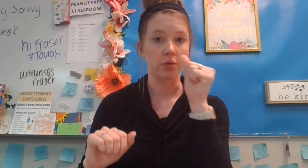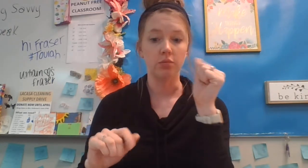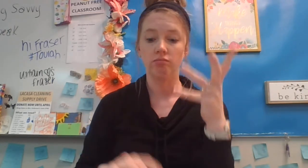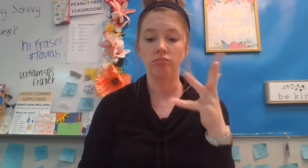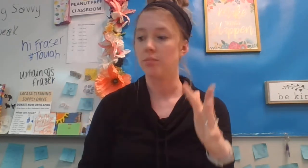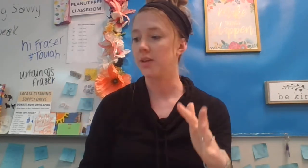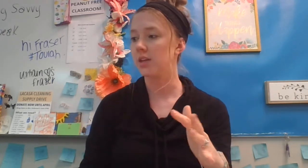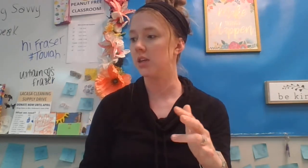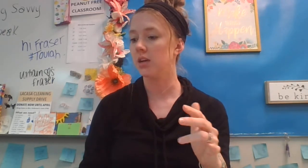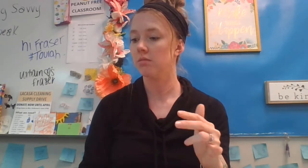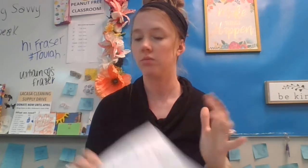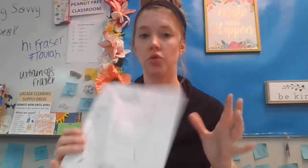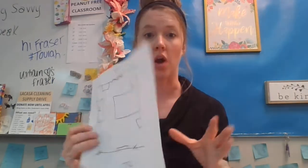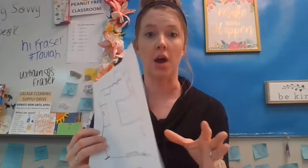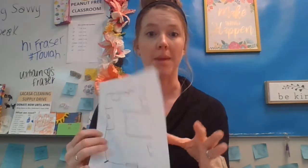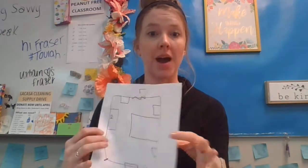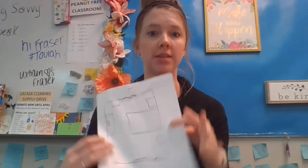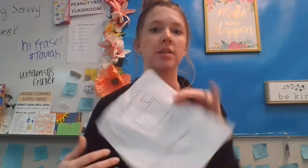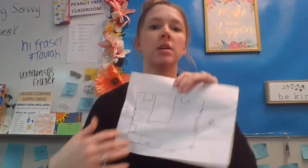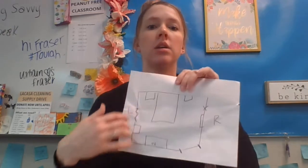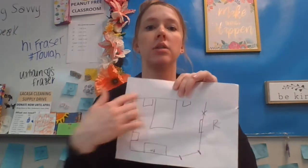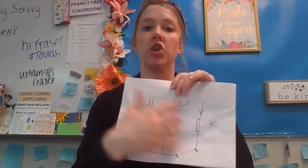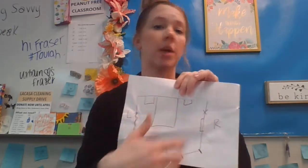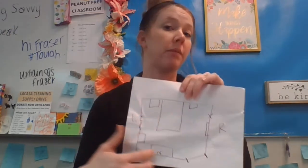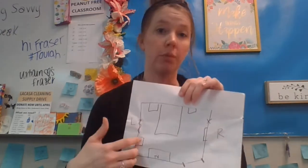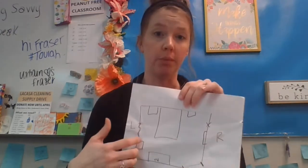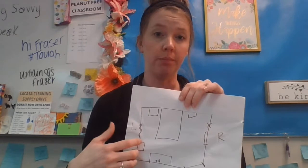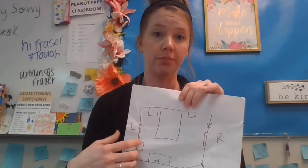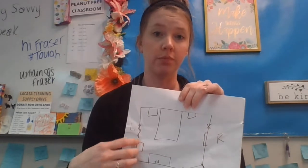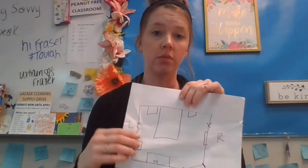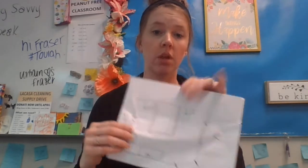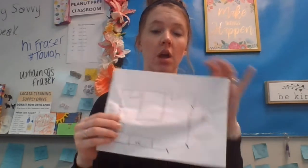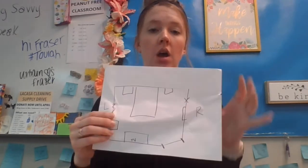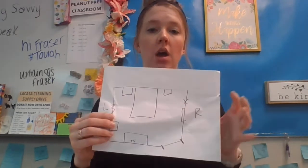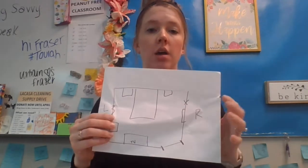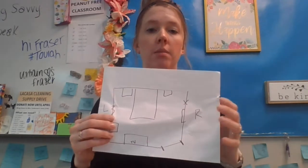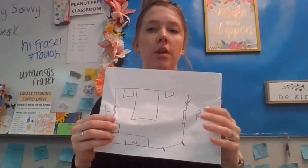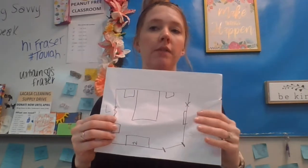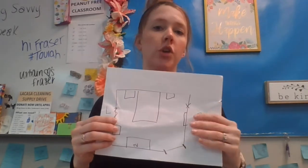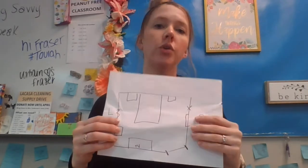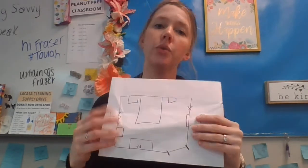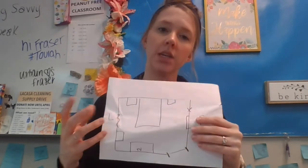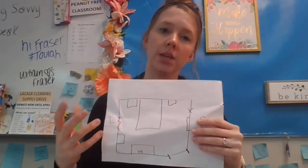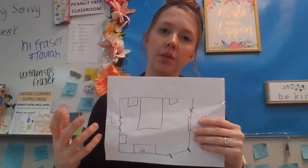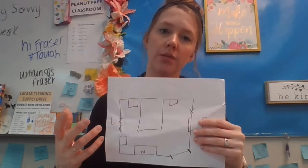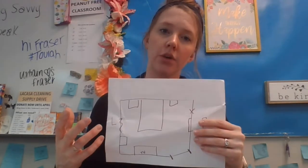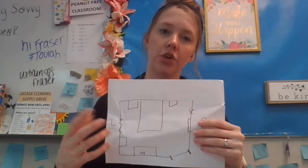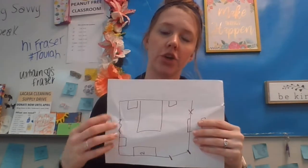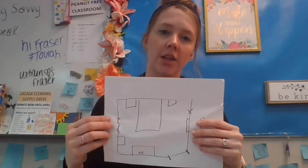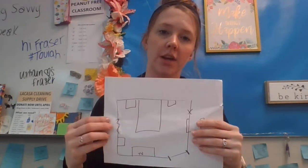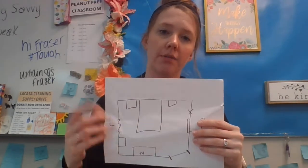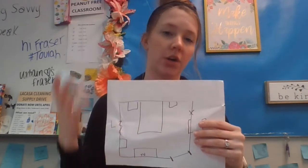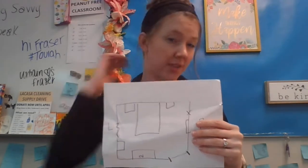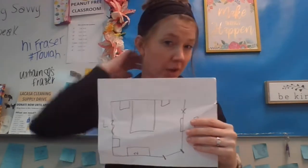to basically draw a box, the shape of your room. If you need to put the furniture in there for